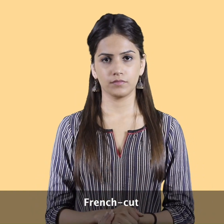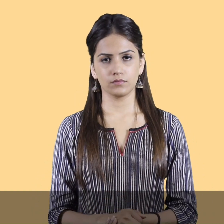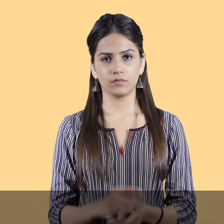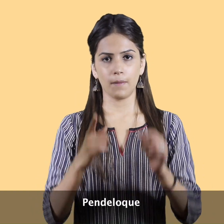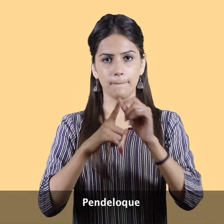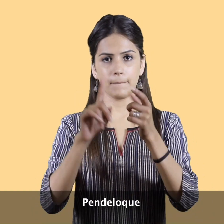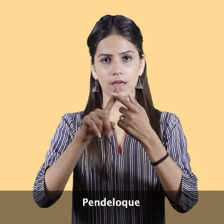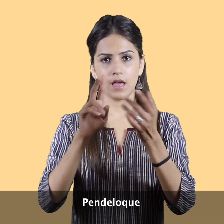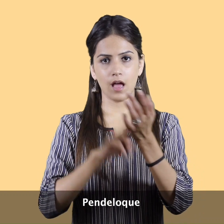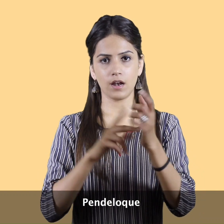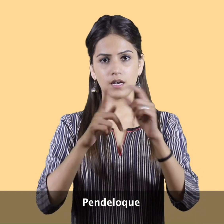pandalock,